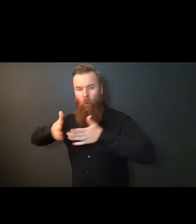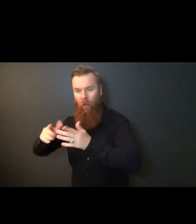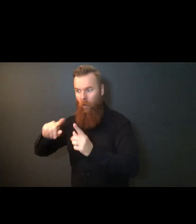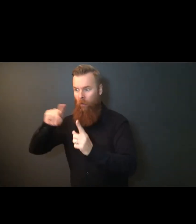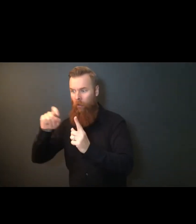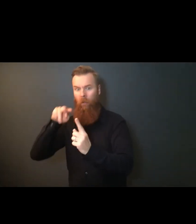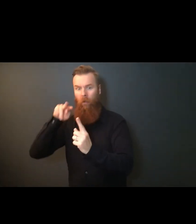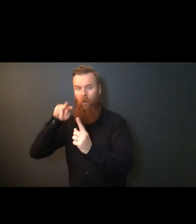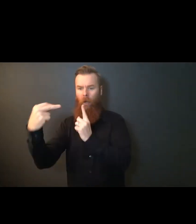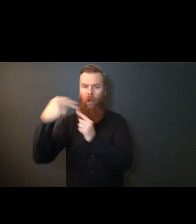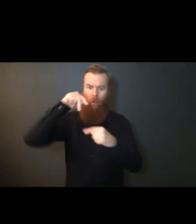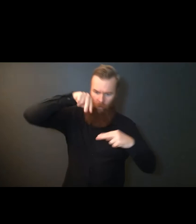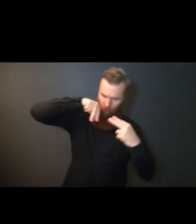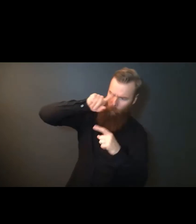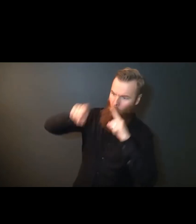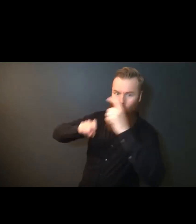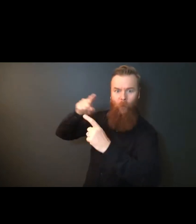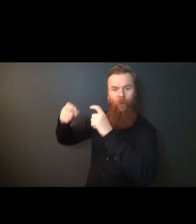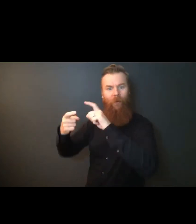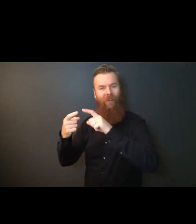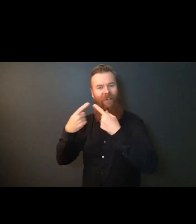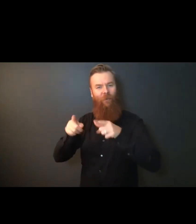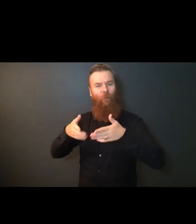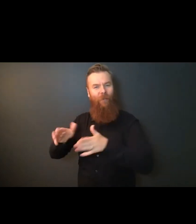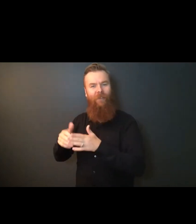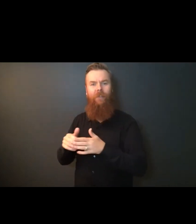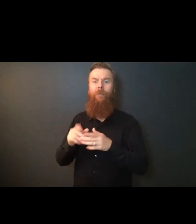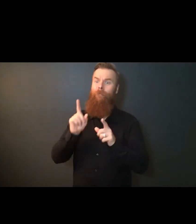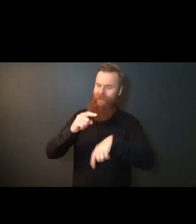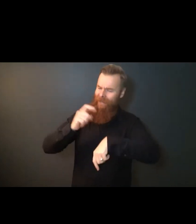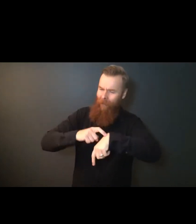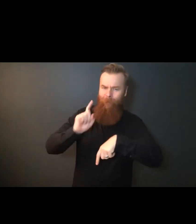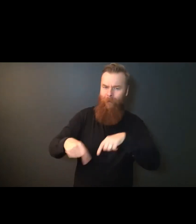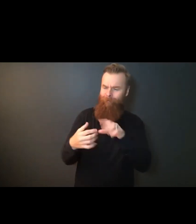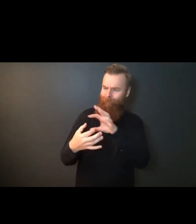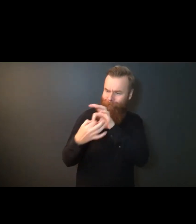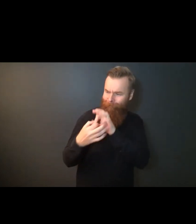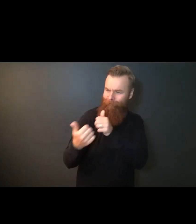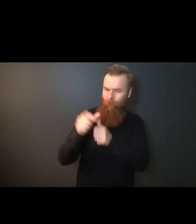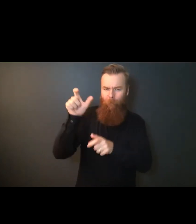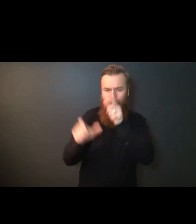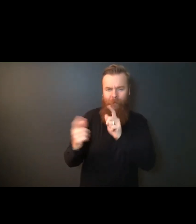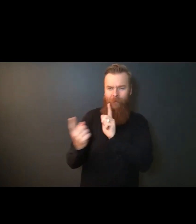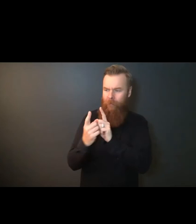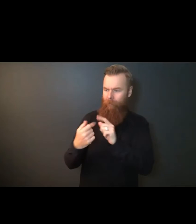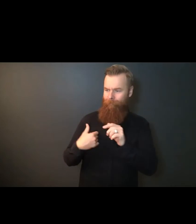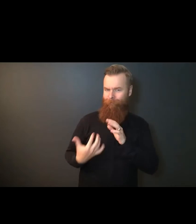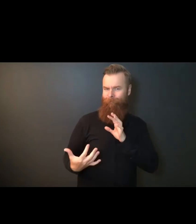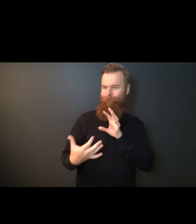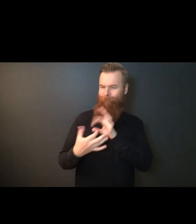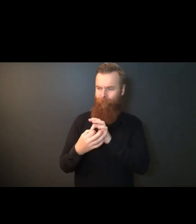and repeatedly, like I said, intervening or finding new ways to ask the same question. We found that to be the